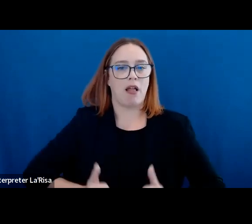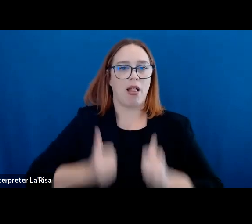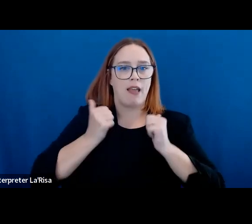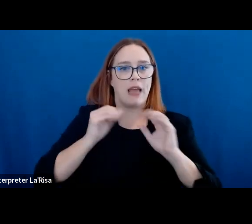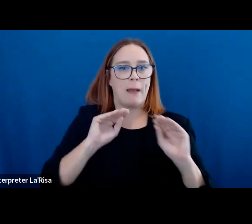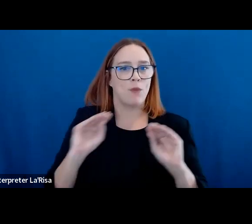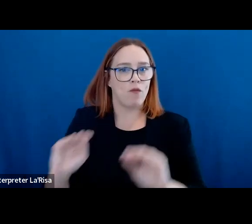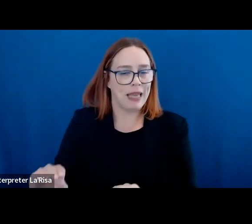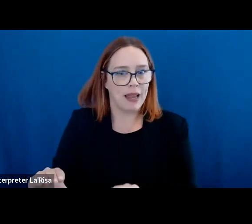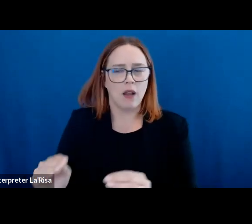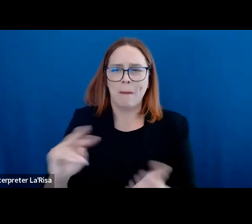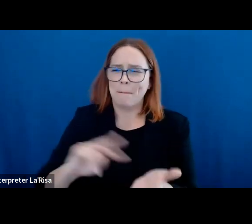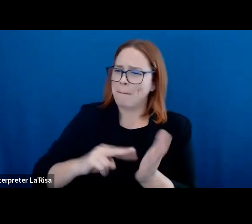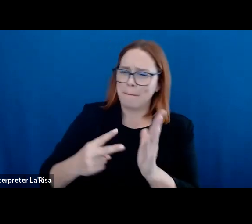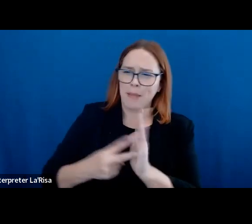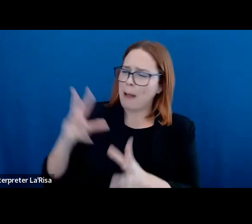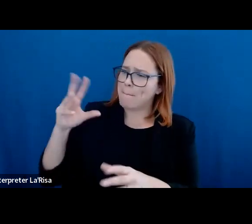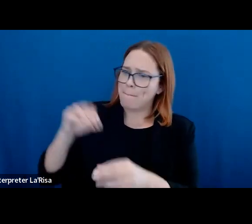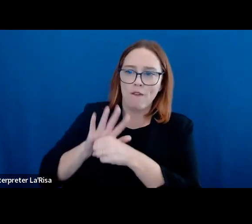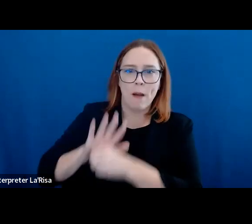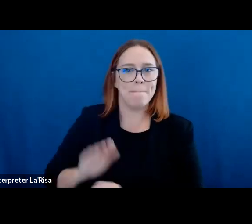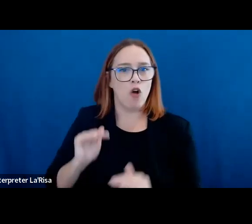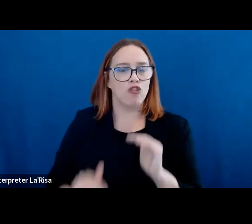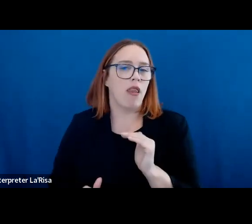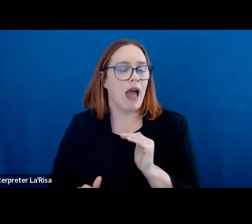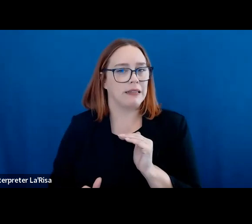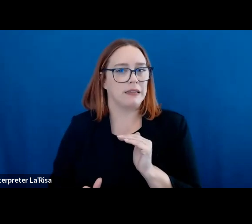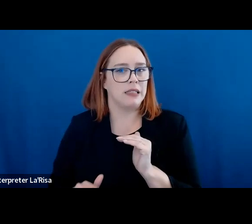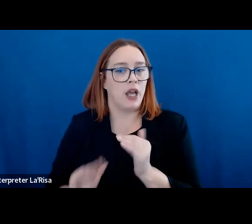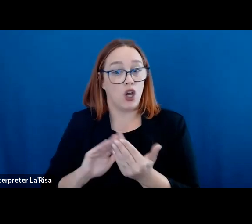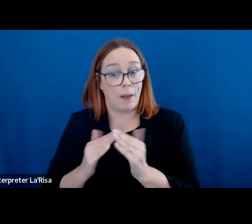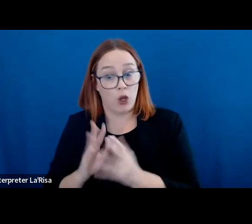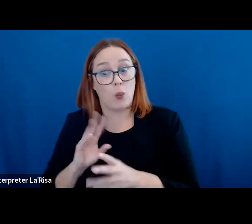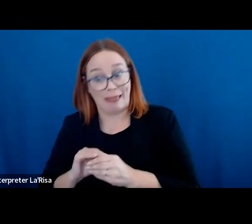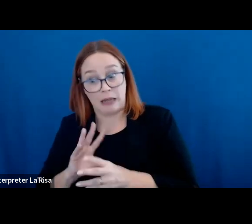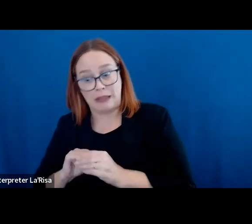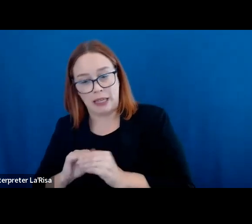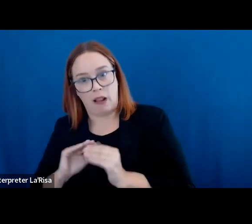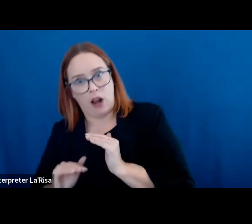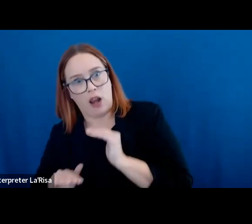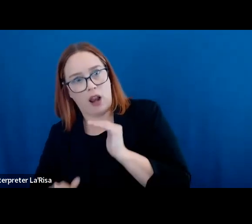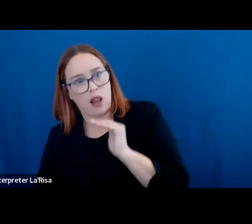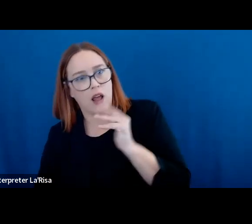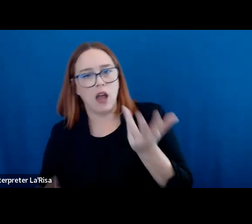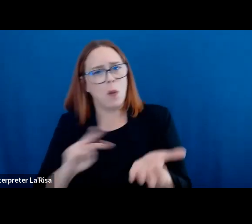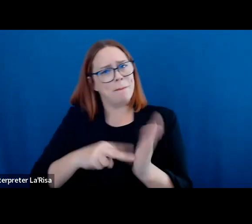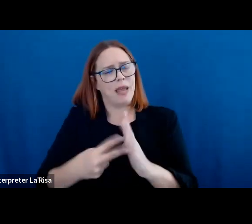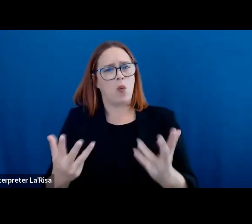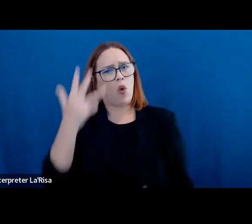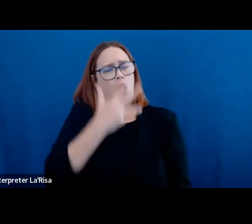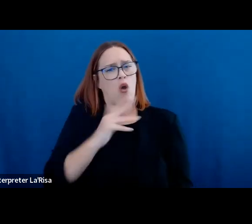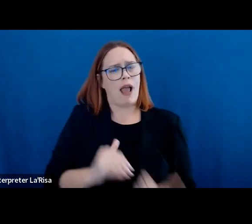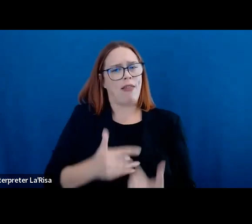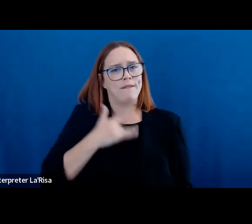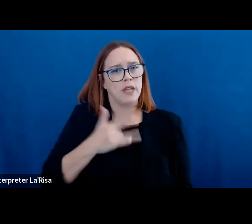of a marginalized community within a marginalized community. And with that, I would like to, I'm going to be checking the chat